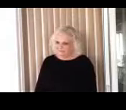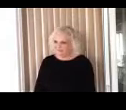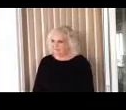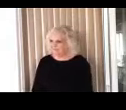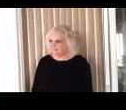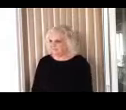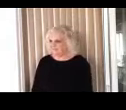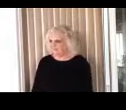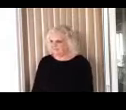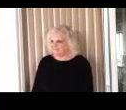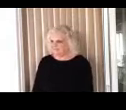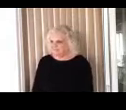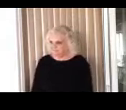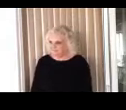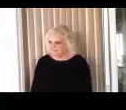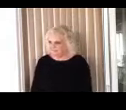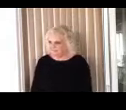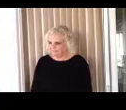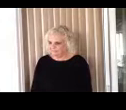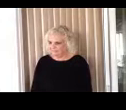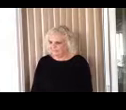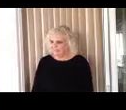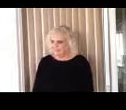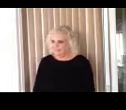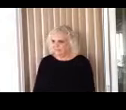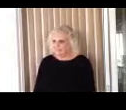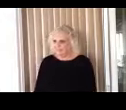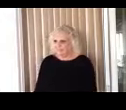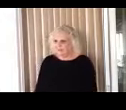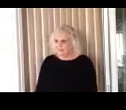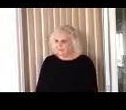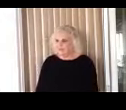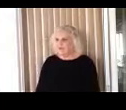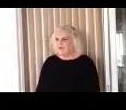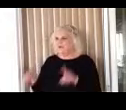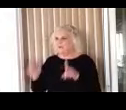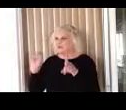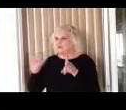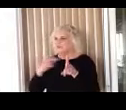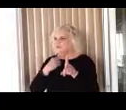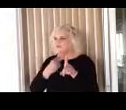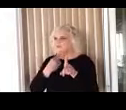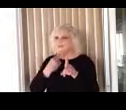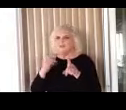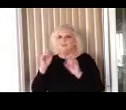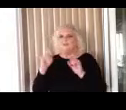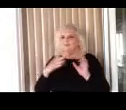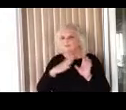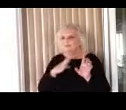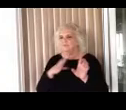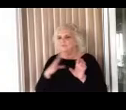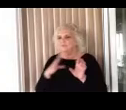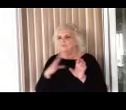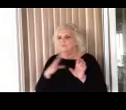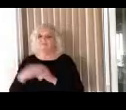Karen, you're on the video. Maybe you can interpret what you hear. Son, our oldest son, Danny, we